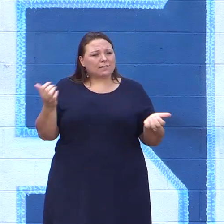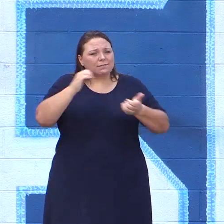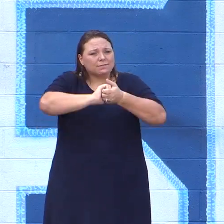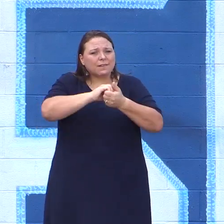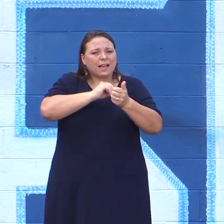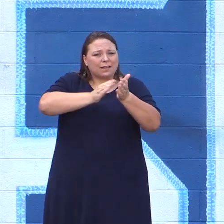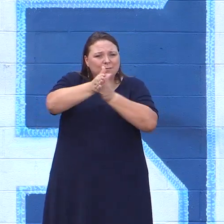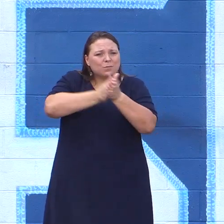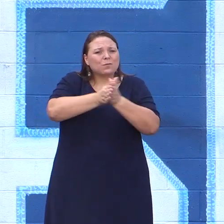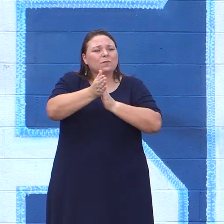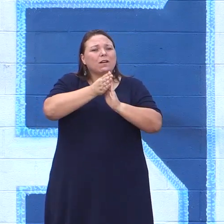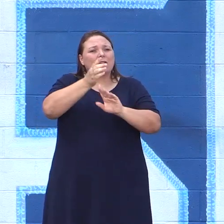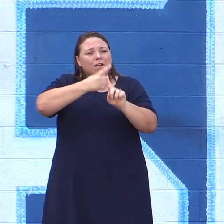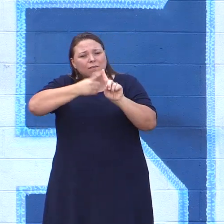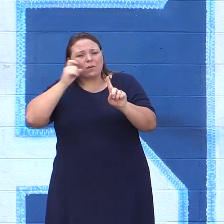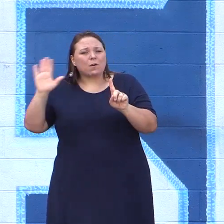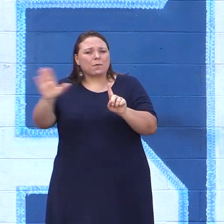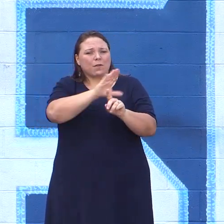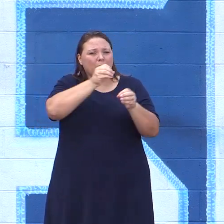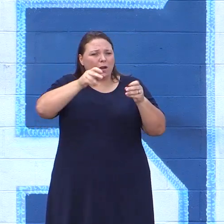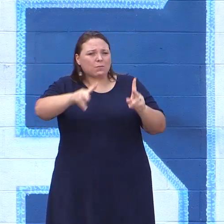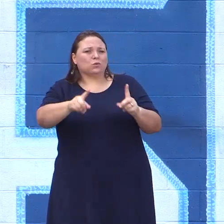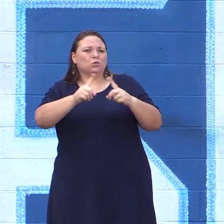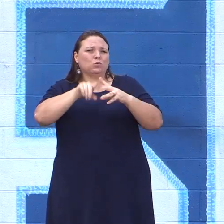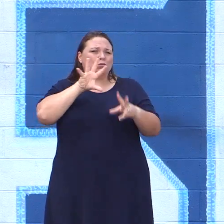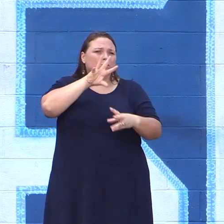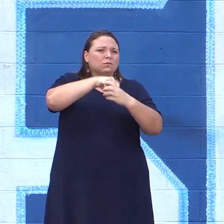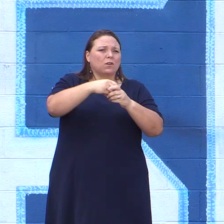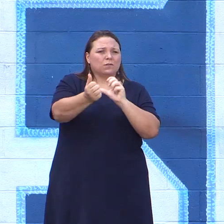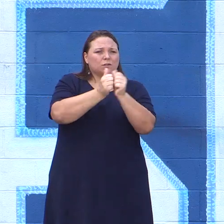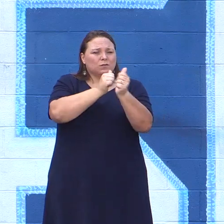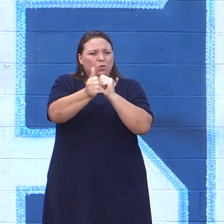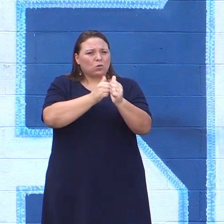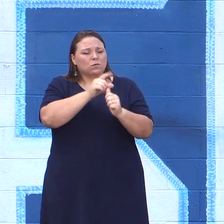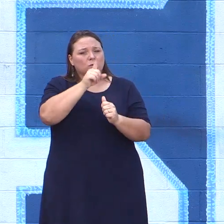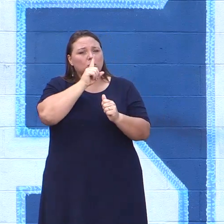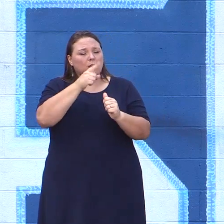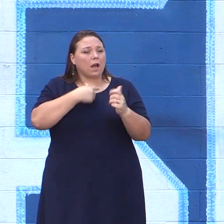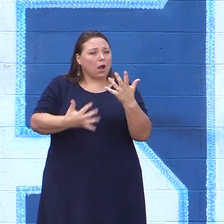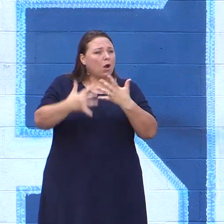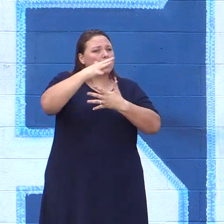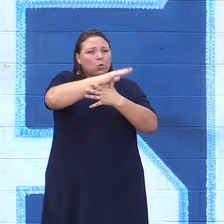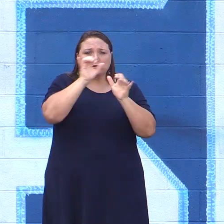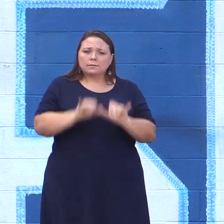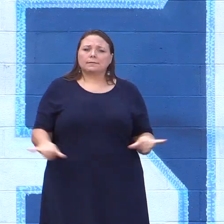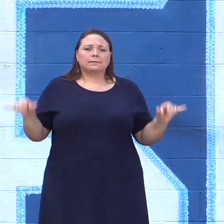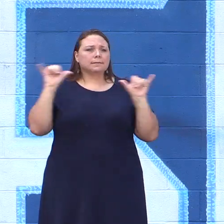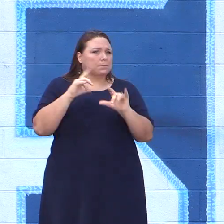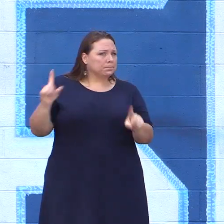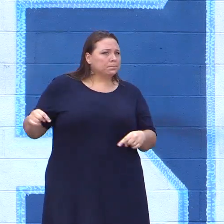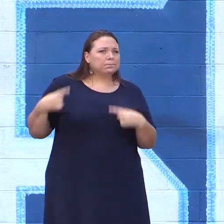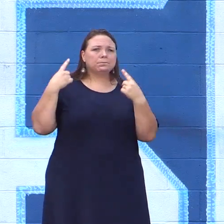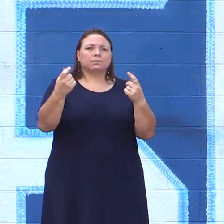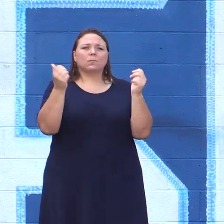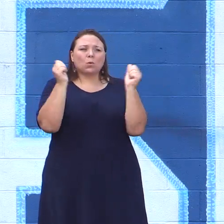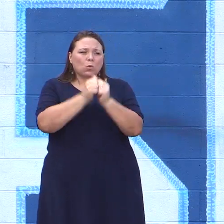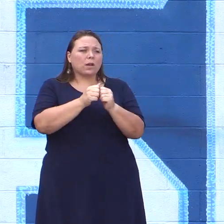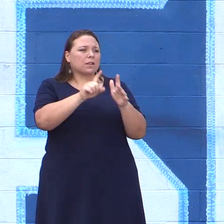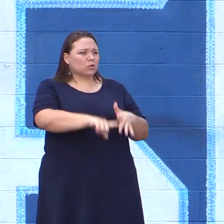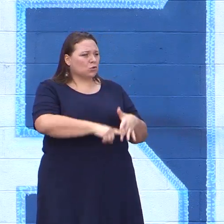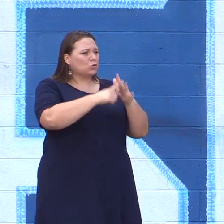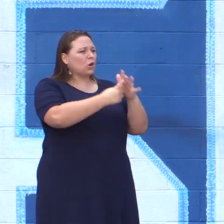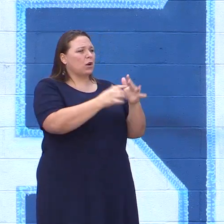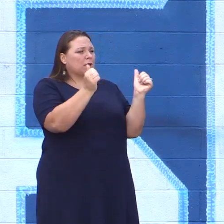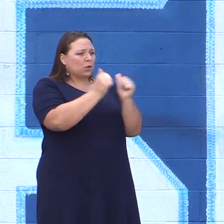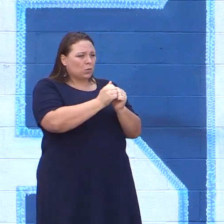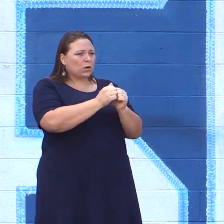driven by their opportunity to engage in extracurricular activities. And so our priorities have remained the same with regards to starting first